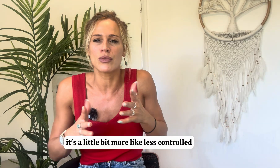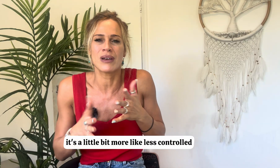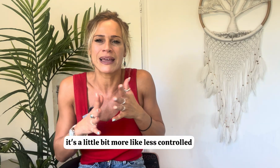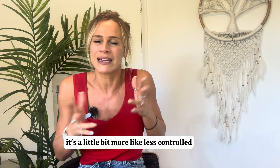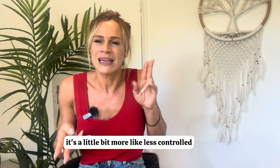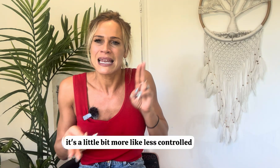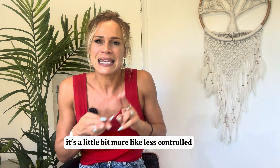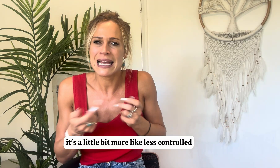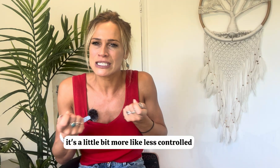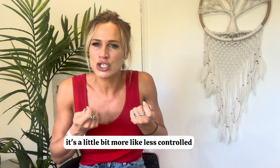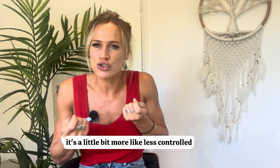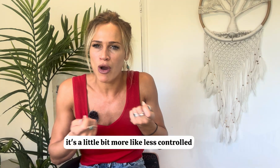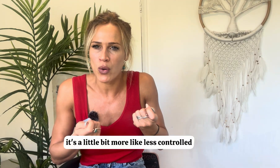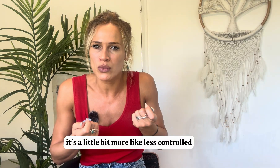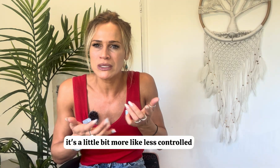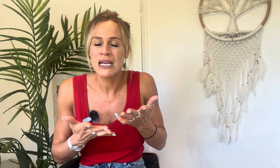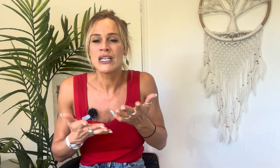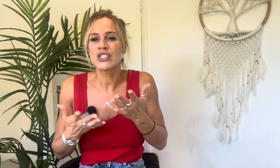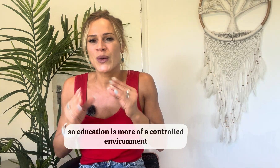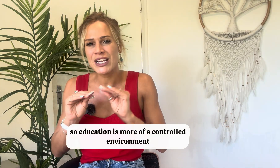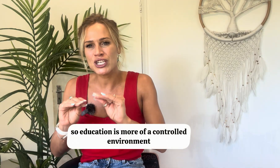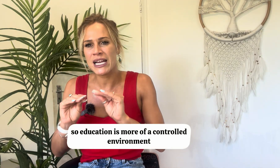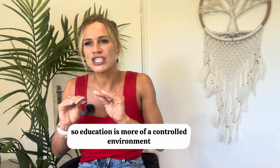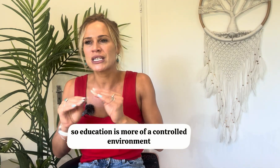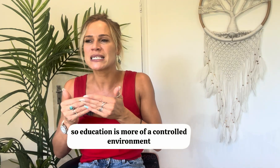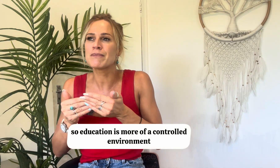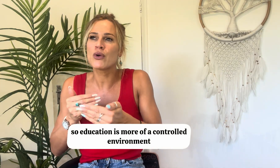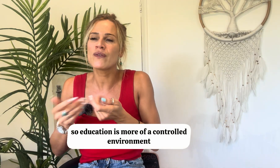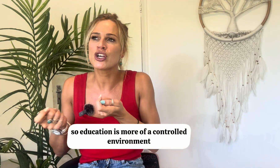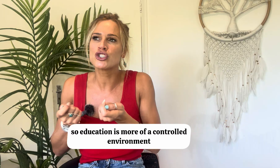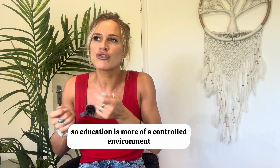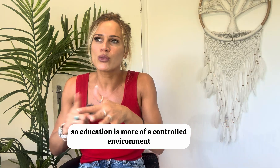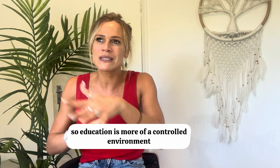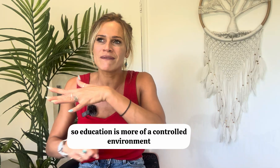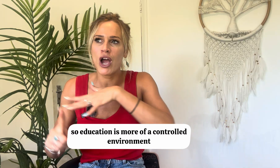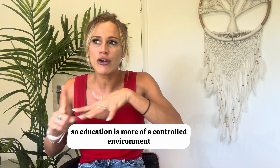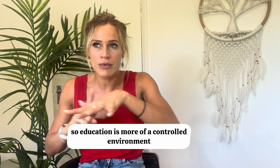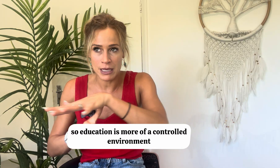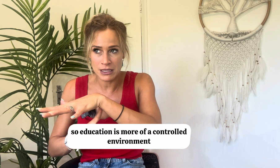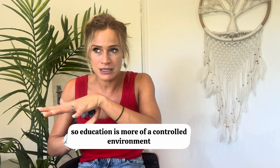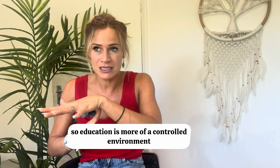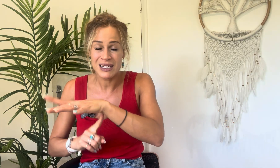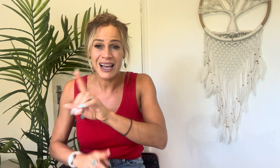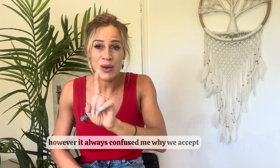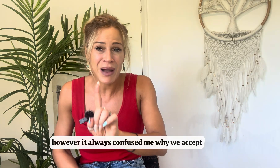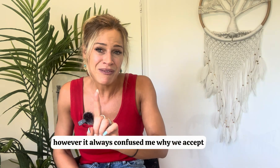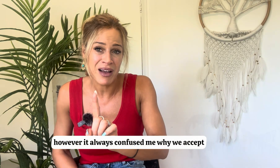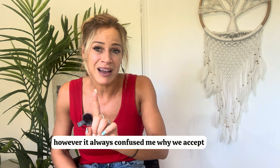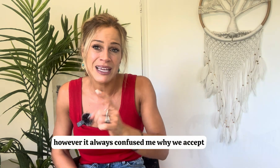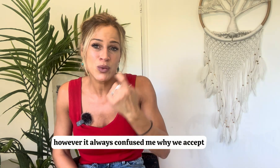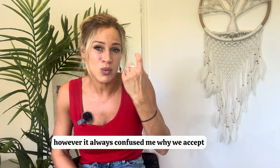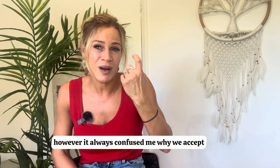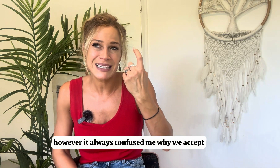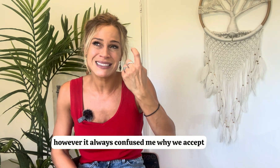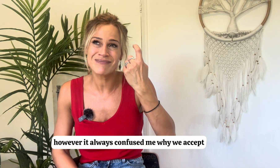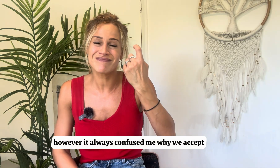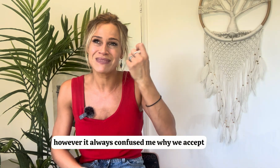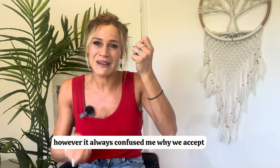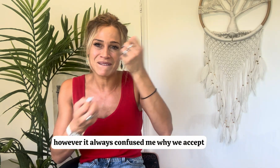like less controlled. So education is more of a controlled environment. However, it always